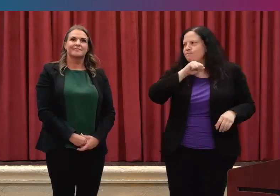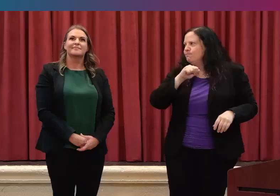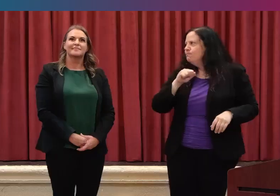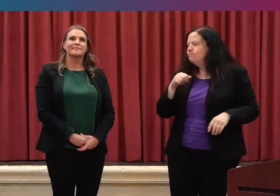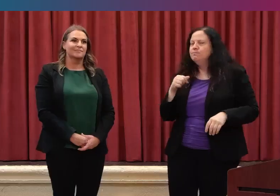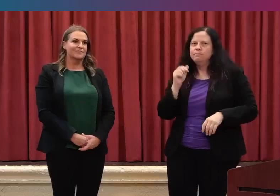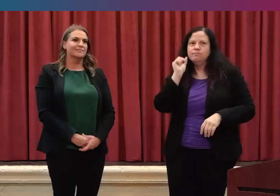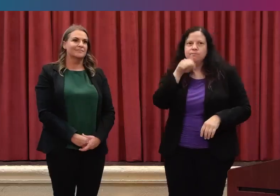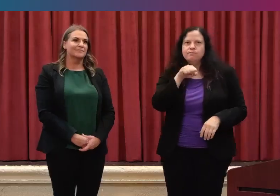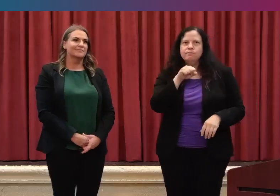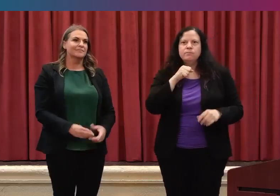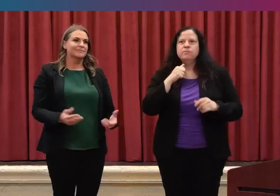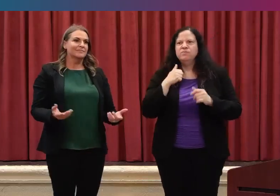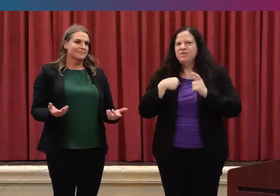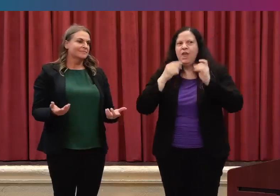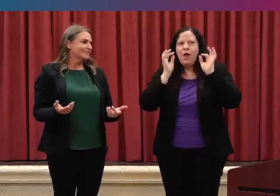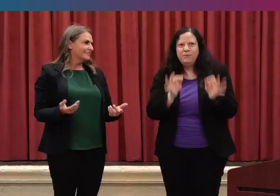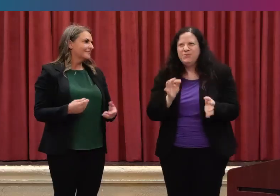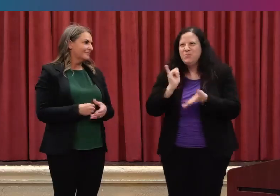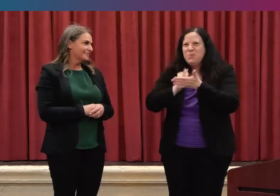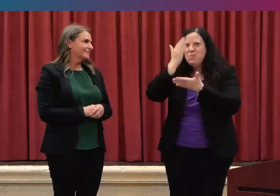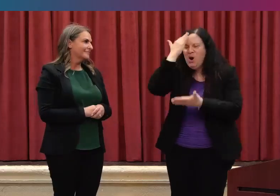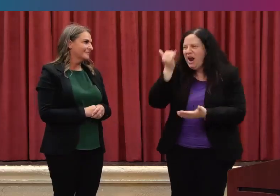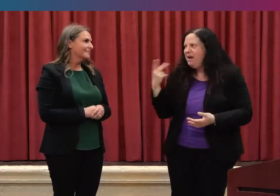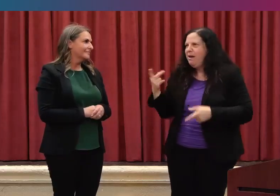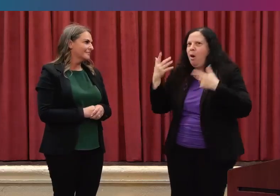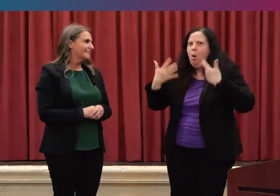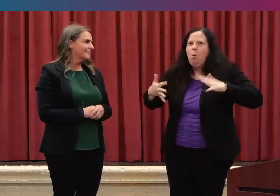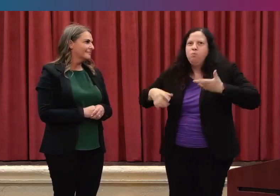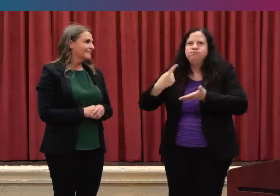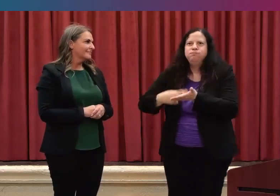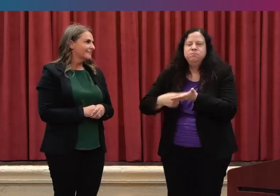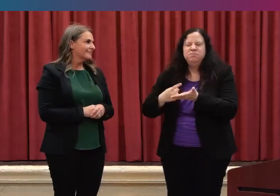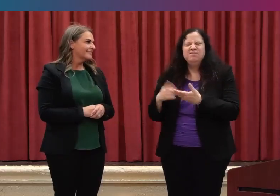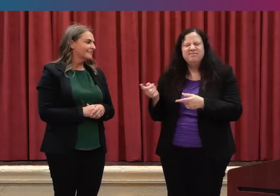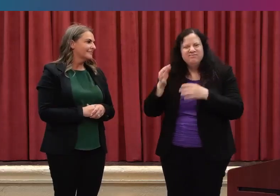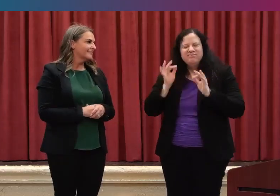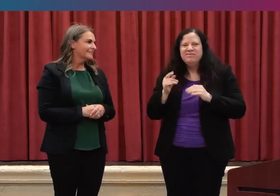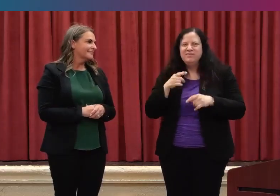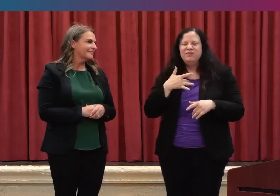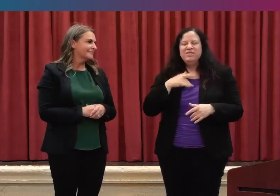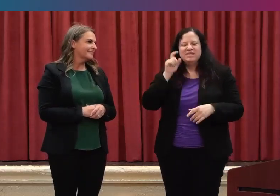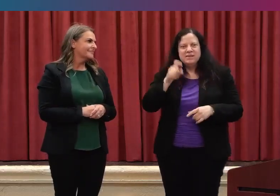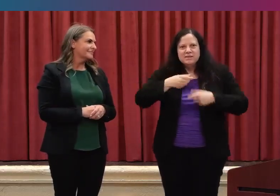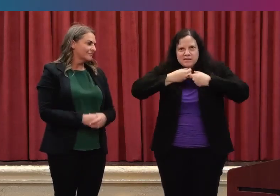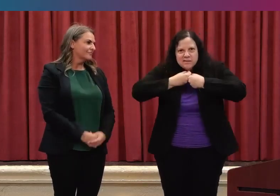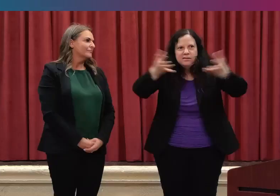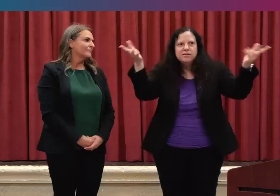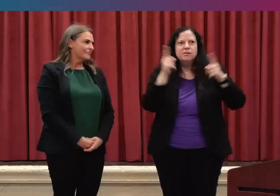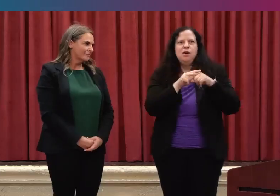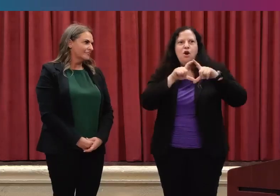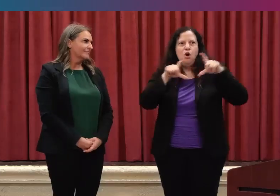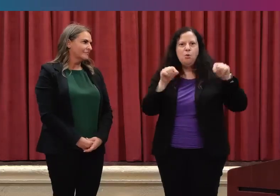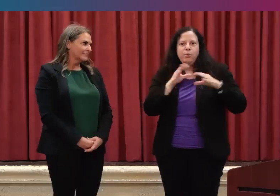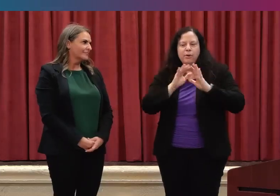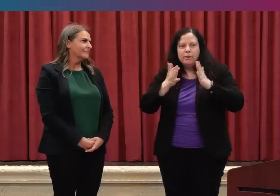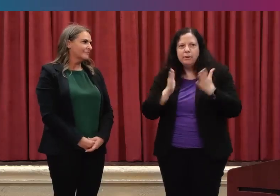We can definitely recommend we do something like that and send out a mailing. That's why we're really talking about many different ways and many different avenues we can get